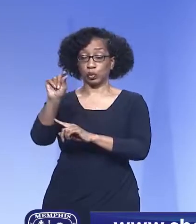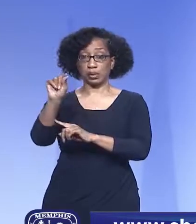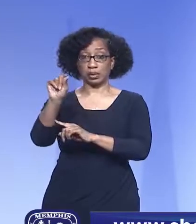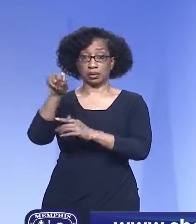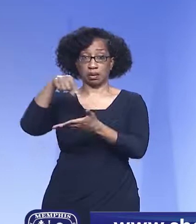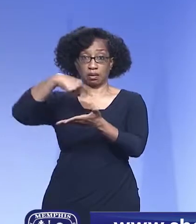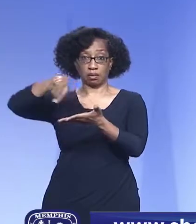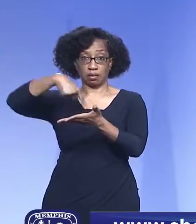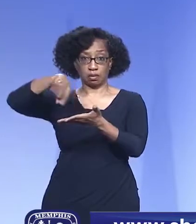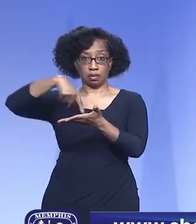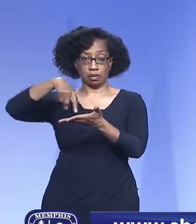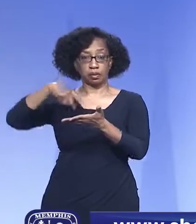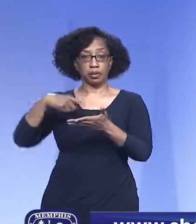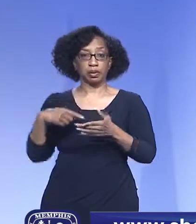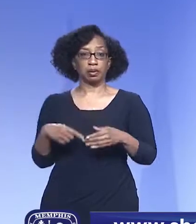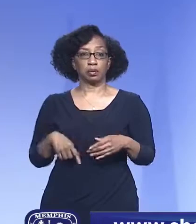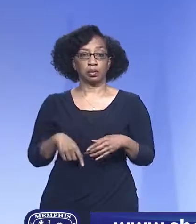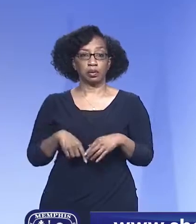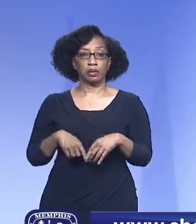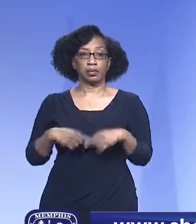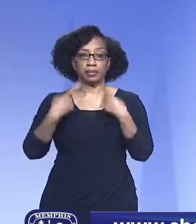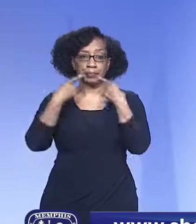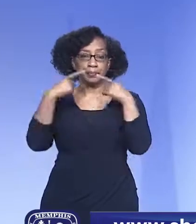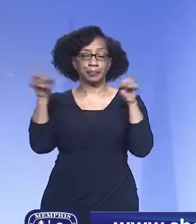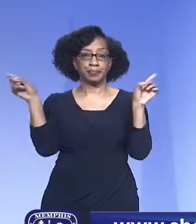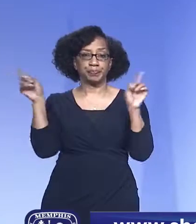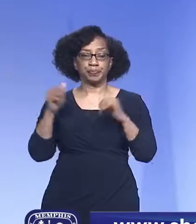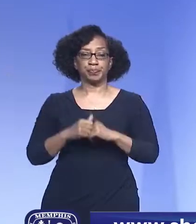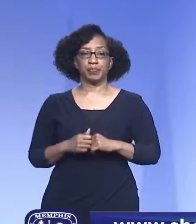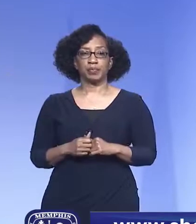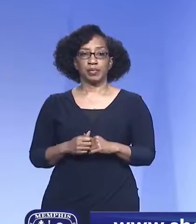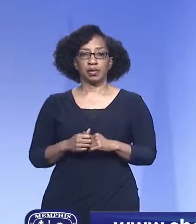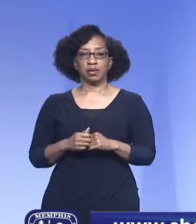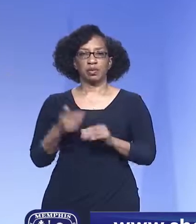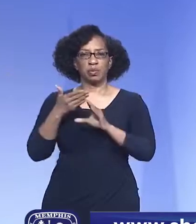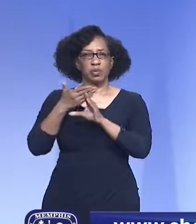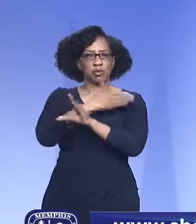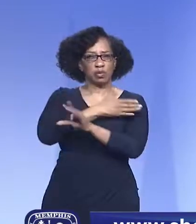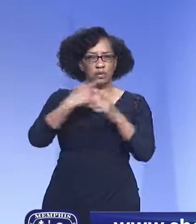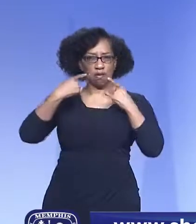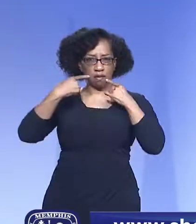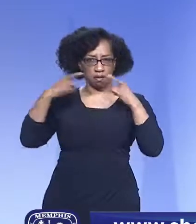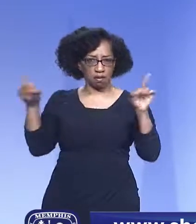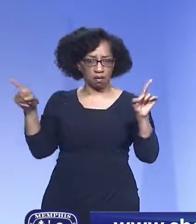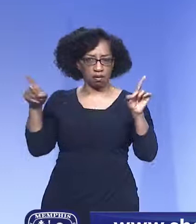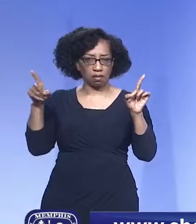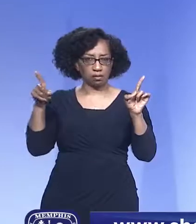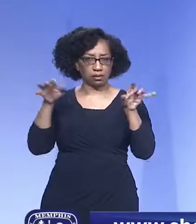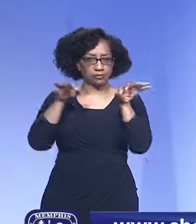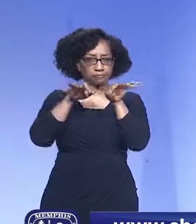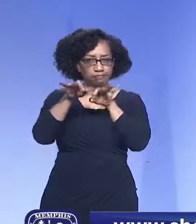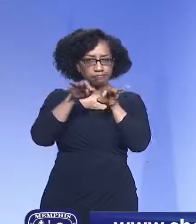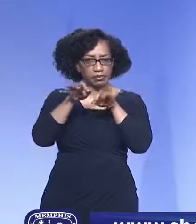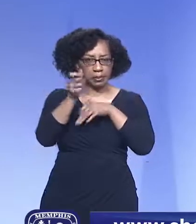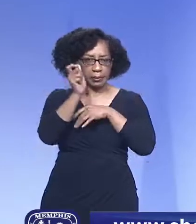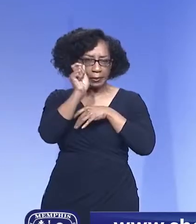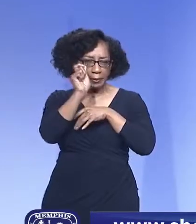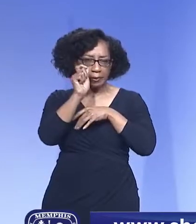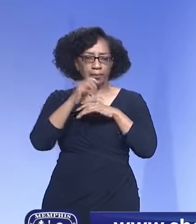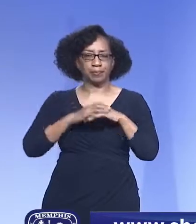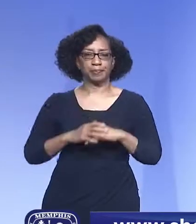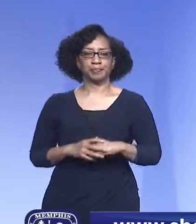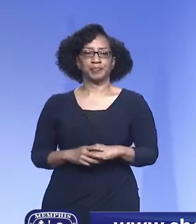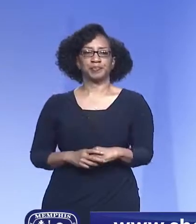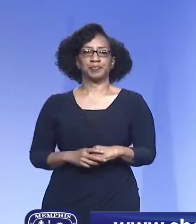week, and just want to give you a few heads up as it relates to the health